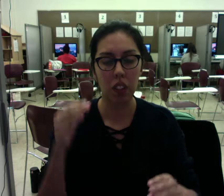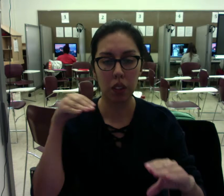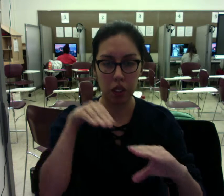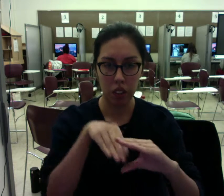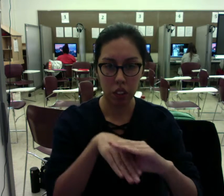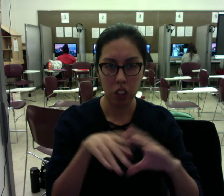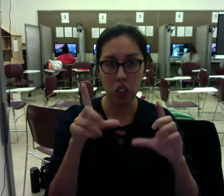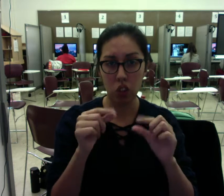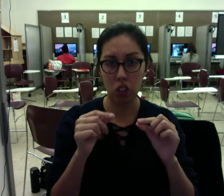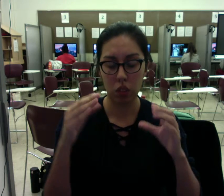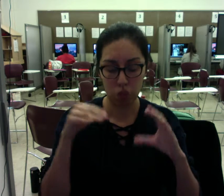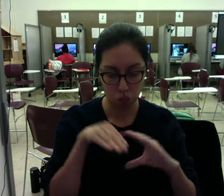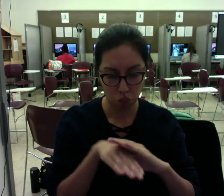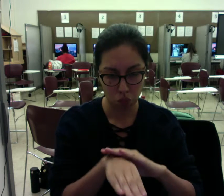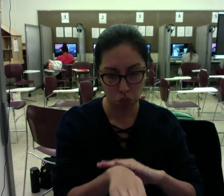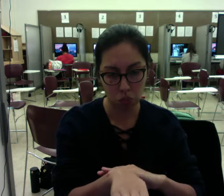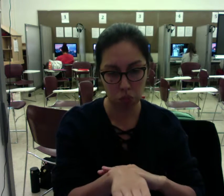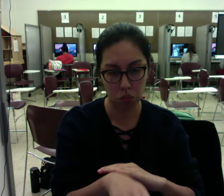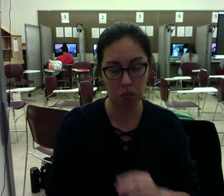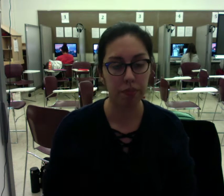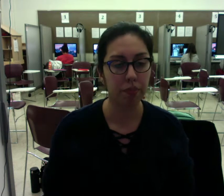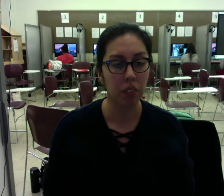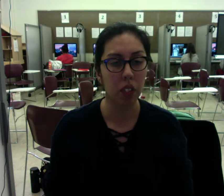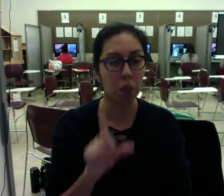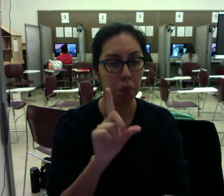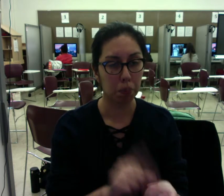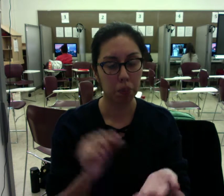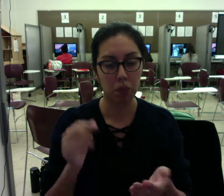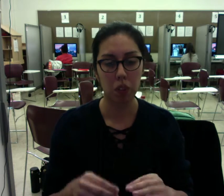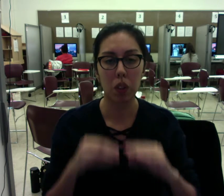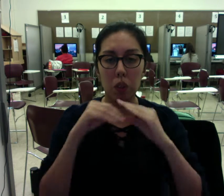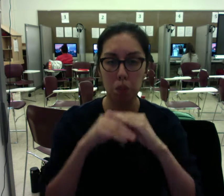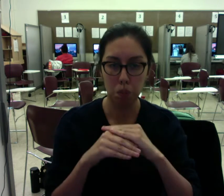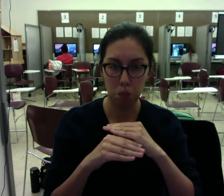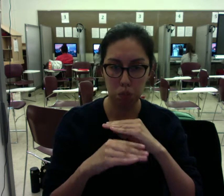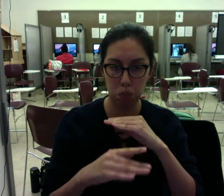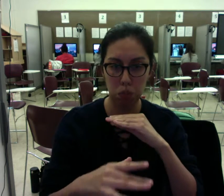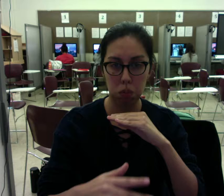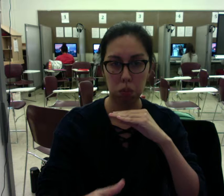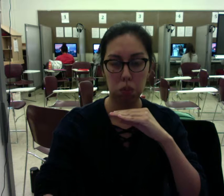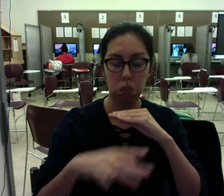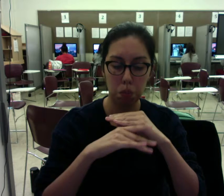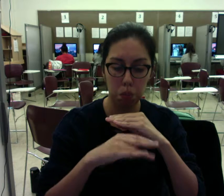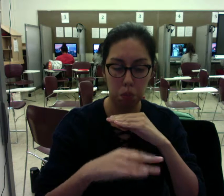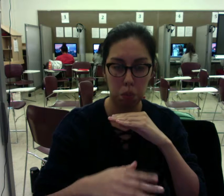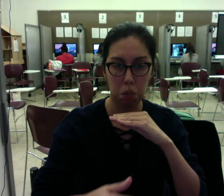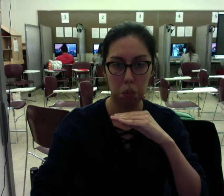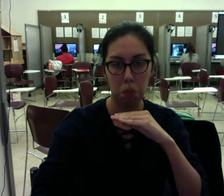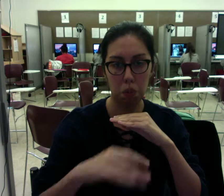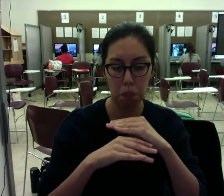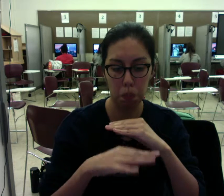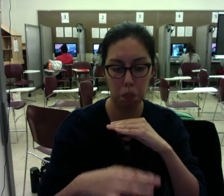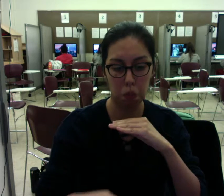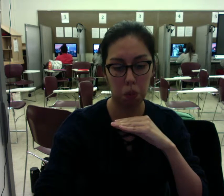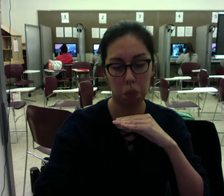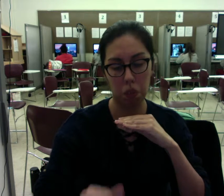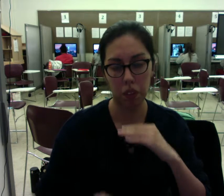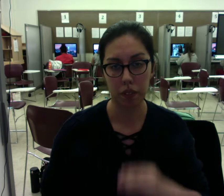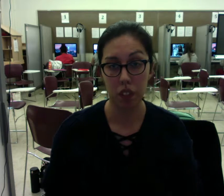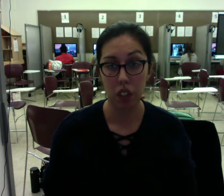printer, and then basically hit print. Then all the checks come through. Then they go through what's called the second edit, which is basically physically looking at the